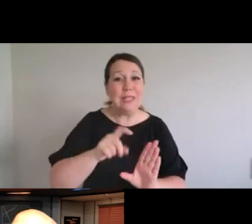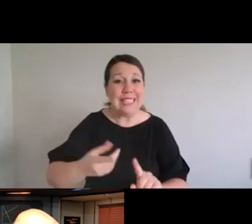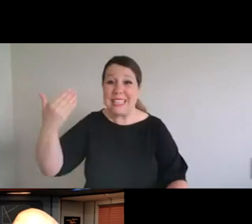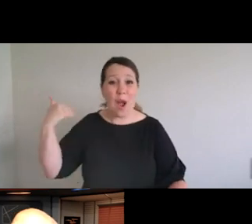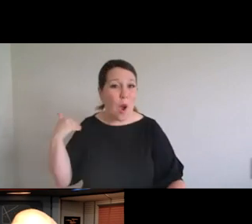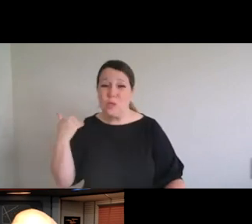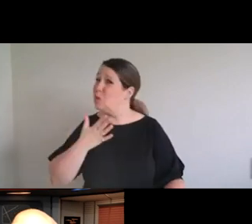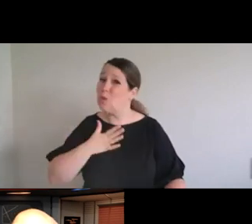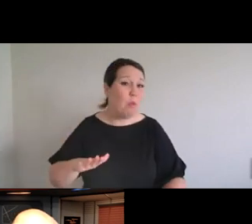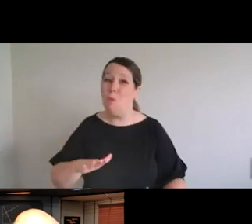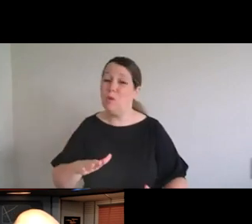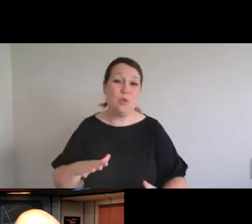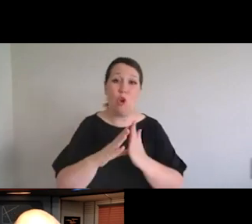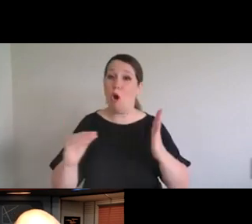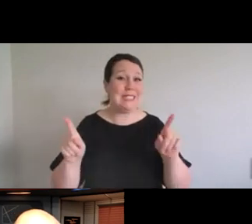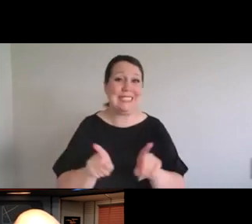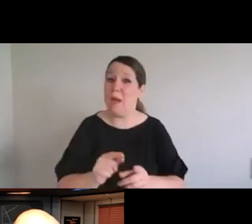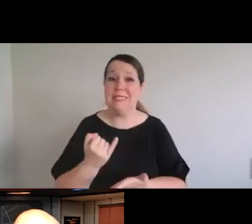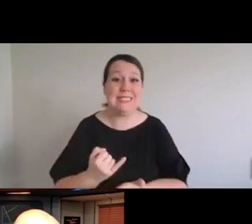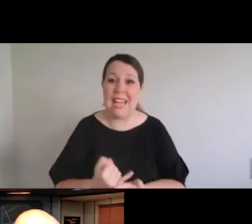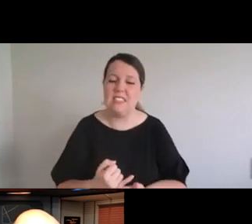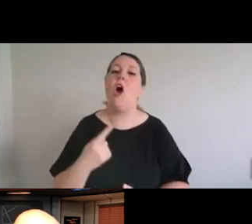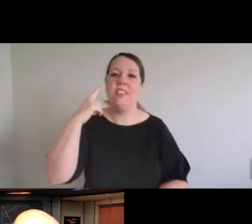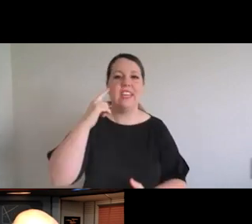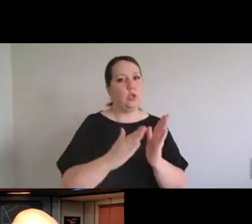that. Now